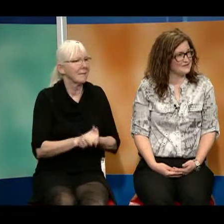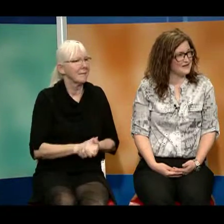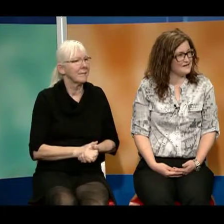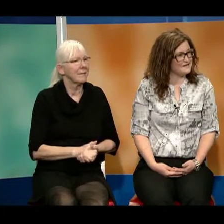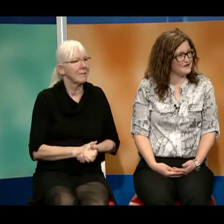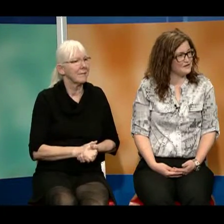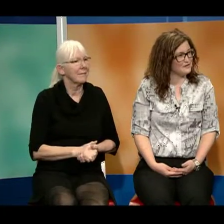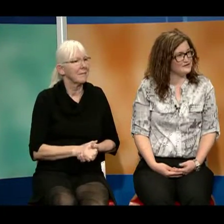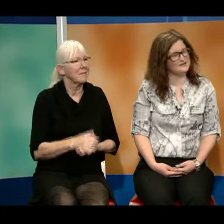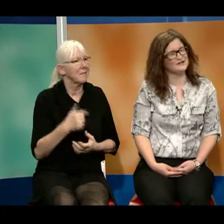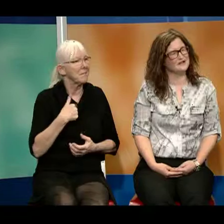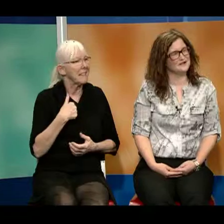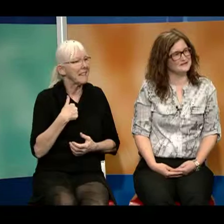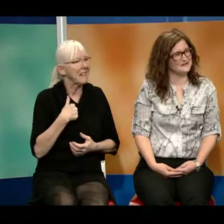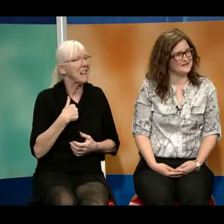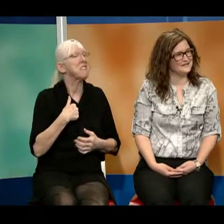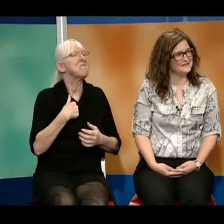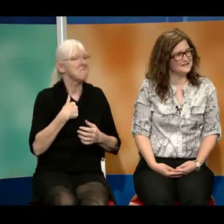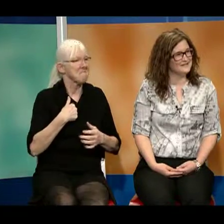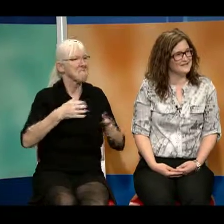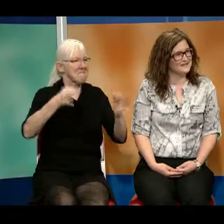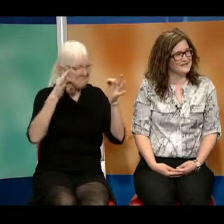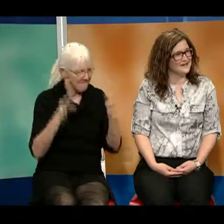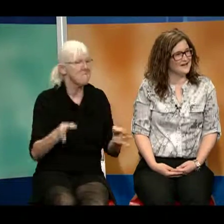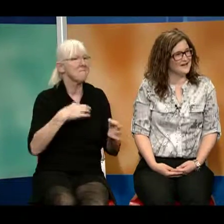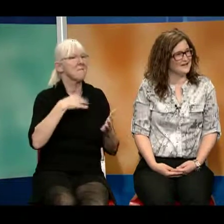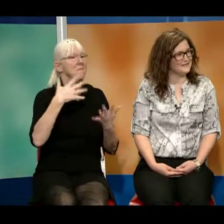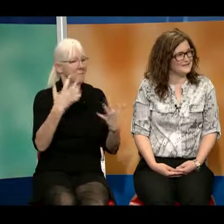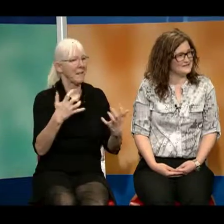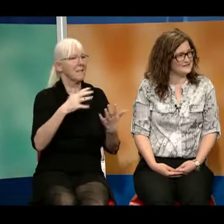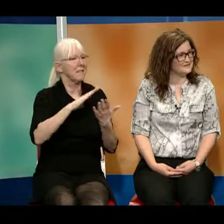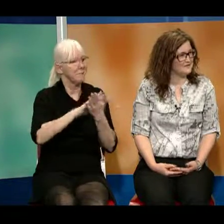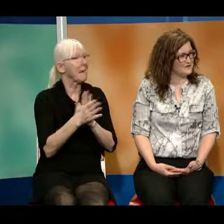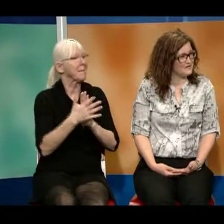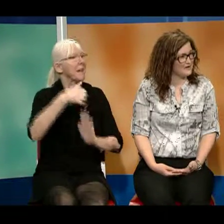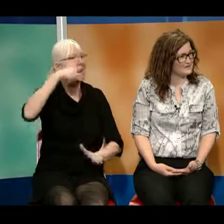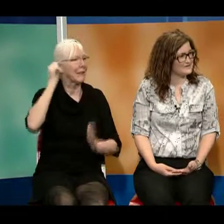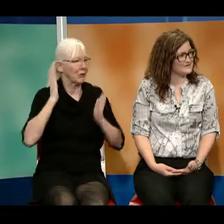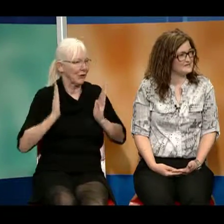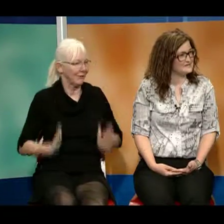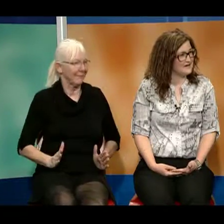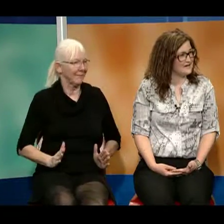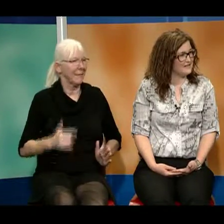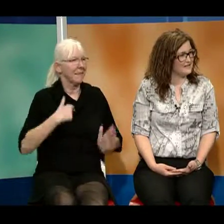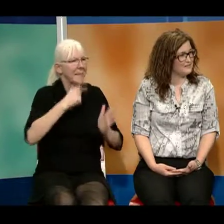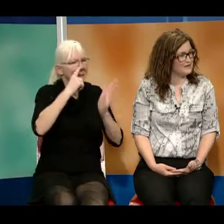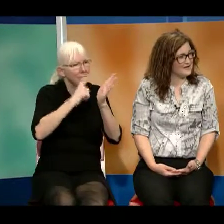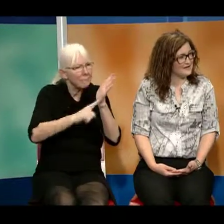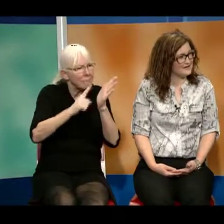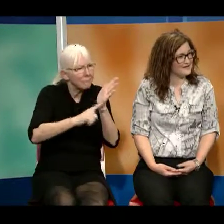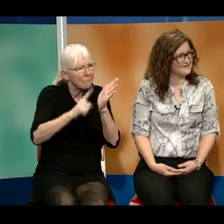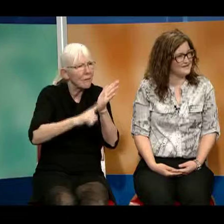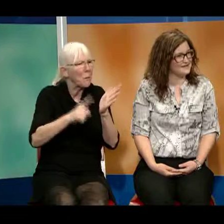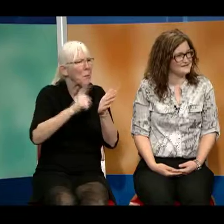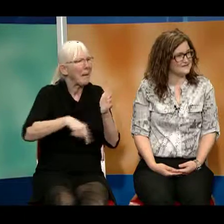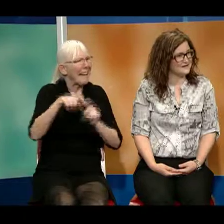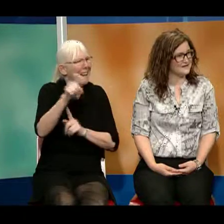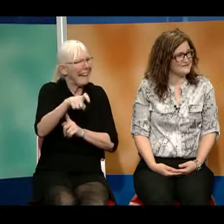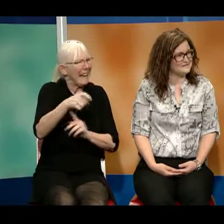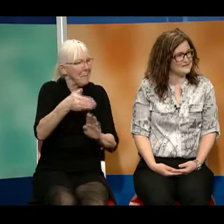would like to go into audiology and looked into the prerequisites and the planning and saw that it was